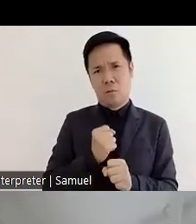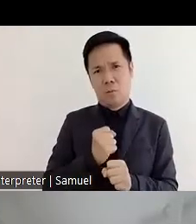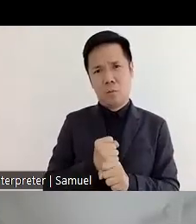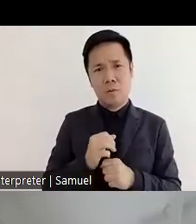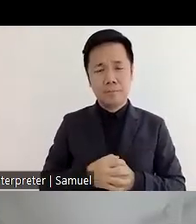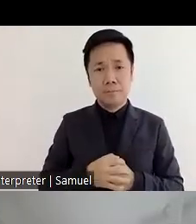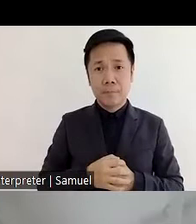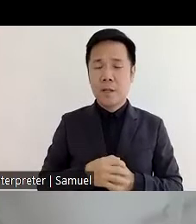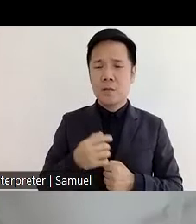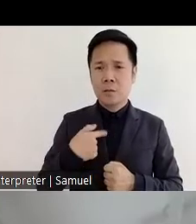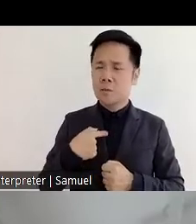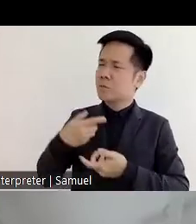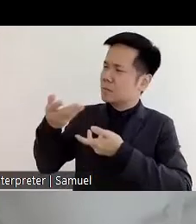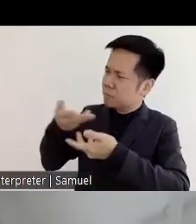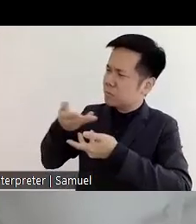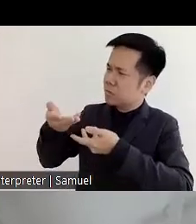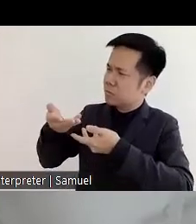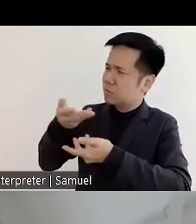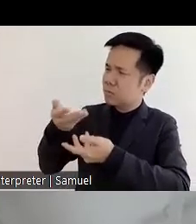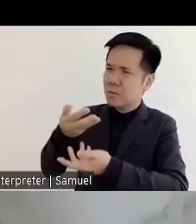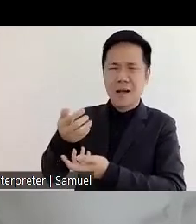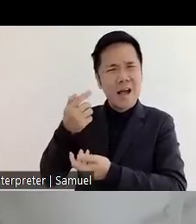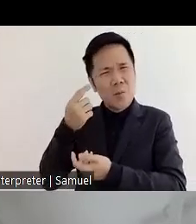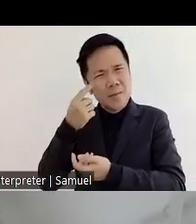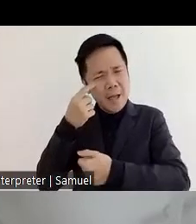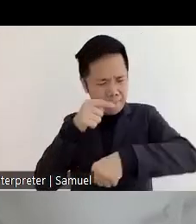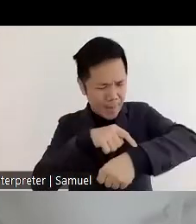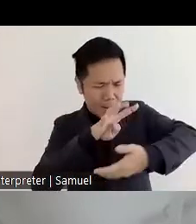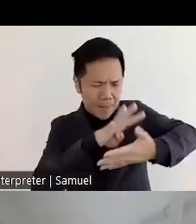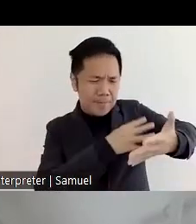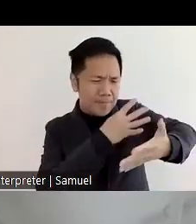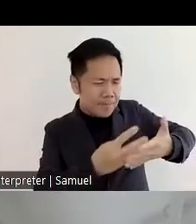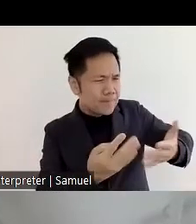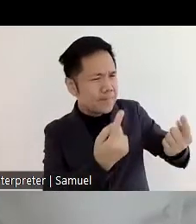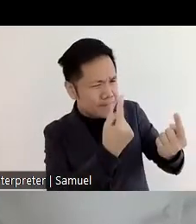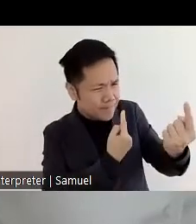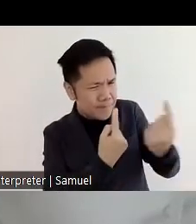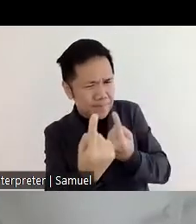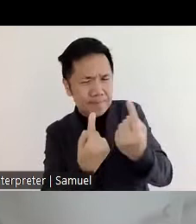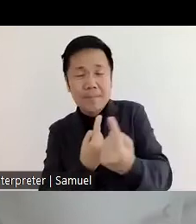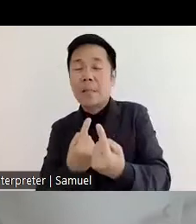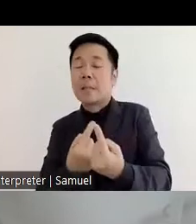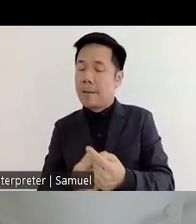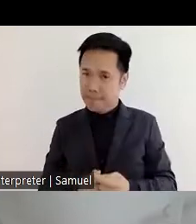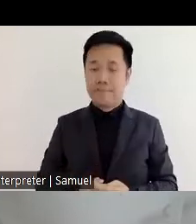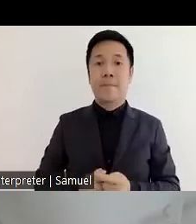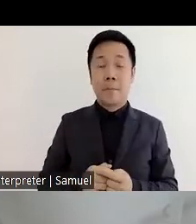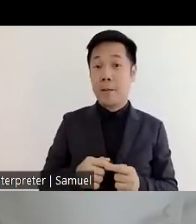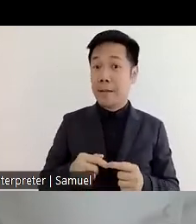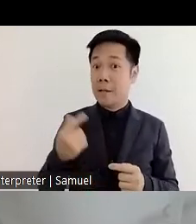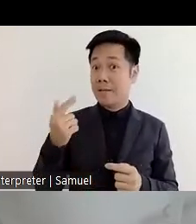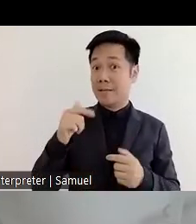long discussions with them of what timings, how many hours, and we launched Youth for Jobs